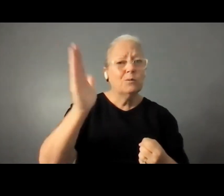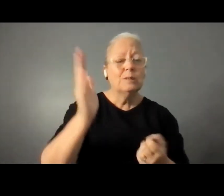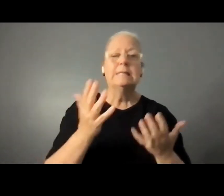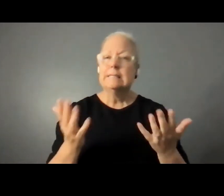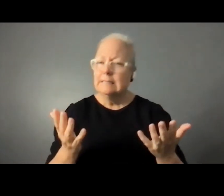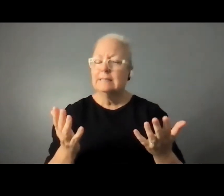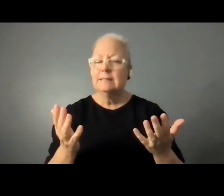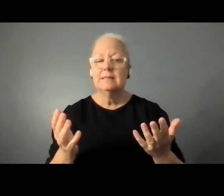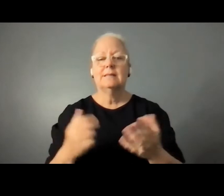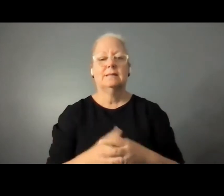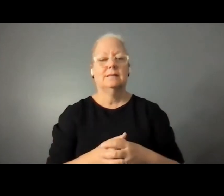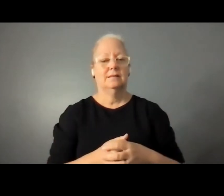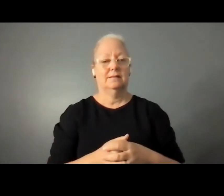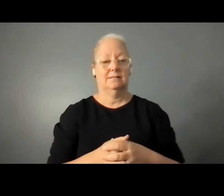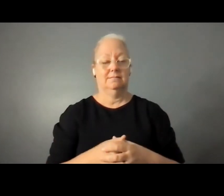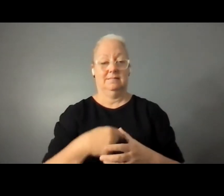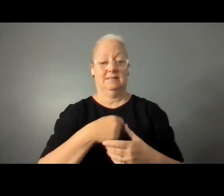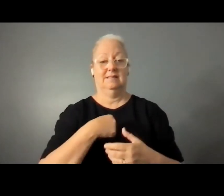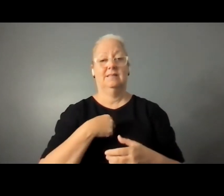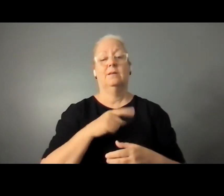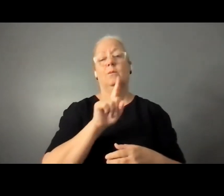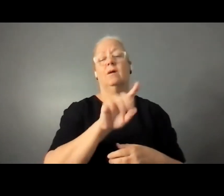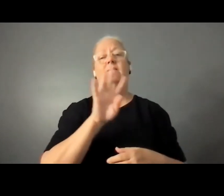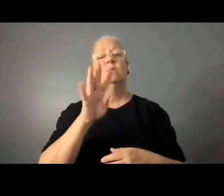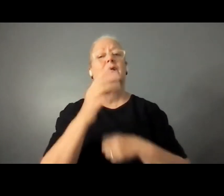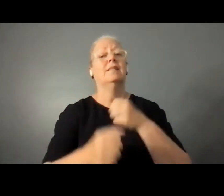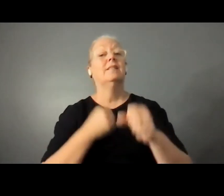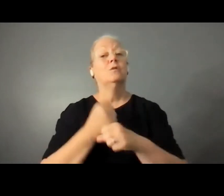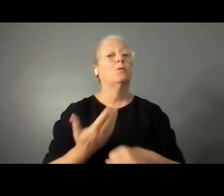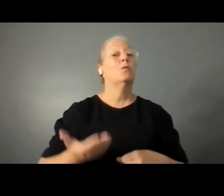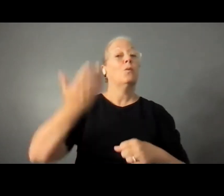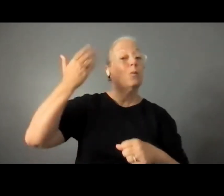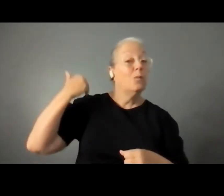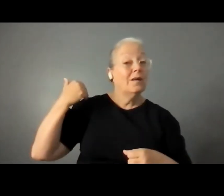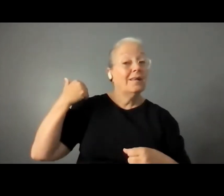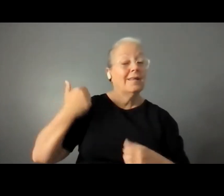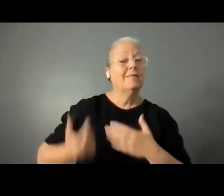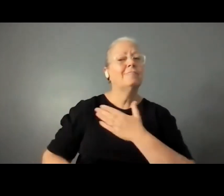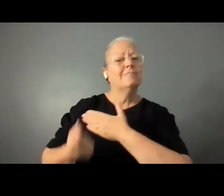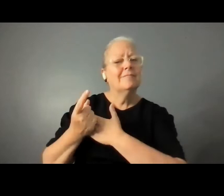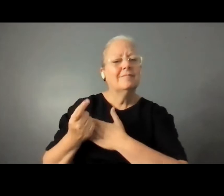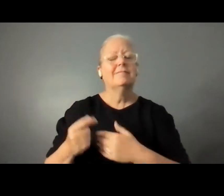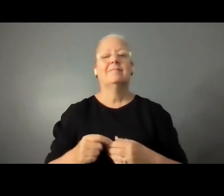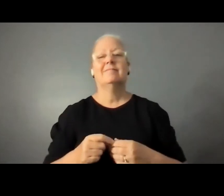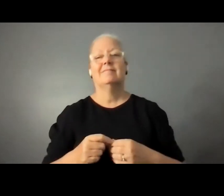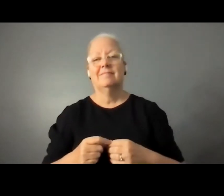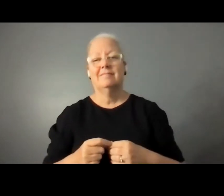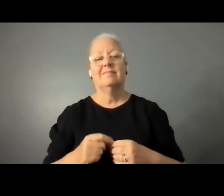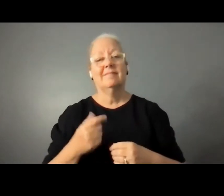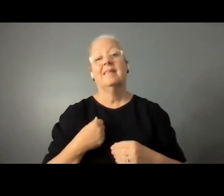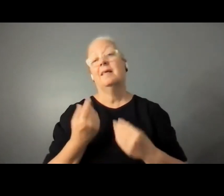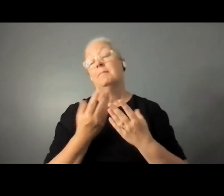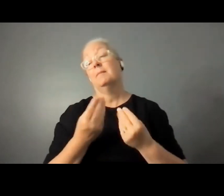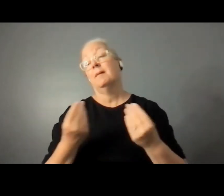had my injury like 14 years ago, at that time I spent so many hours just